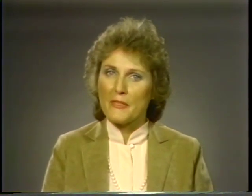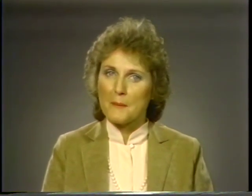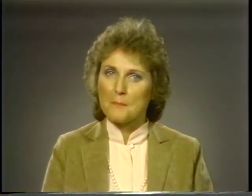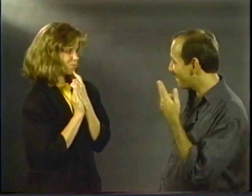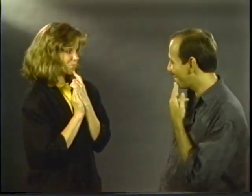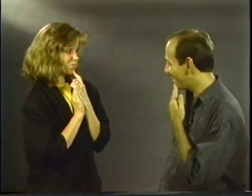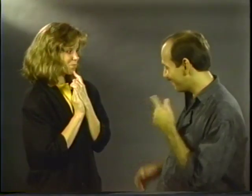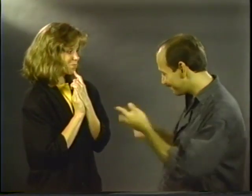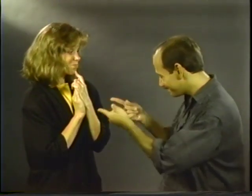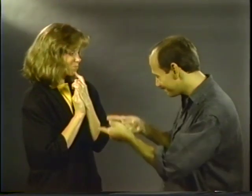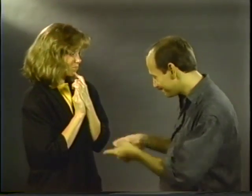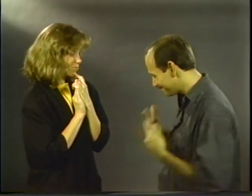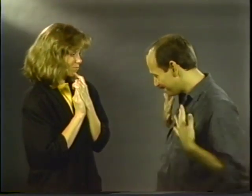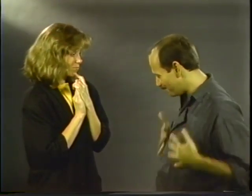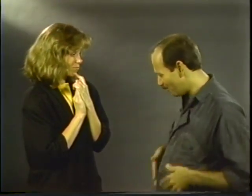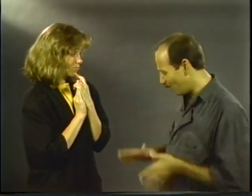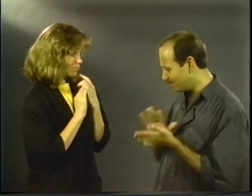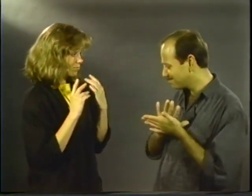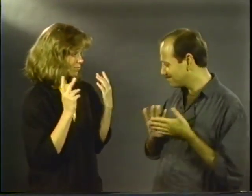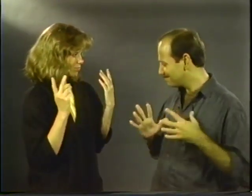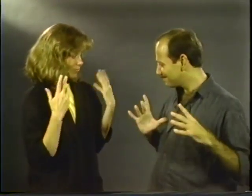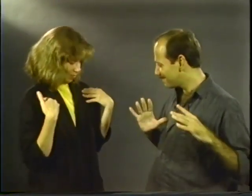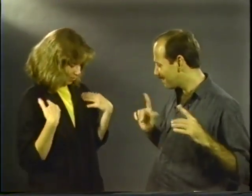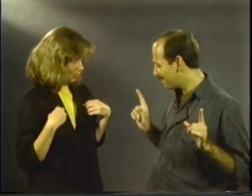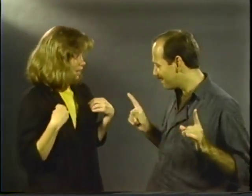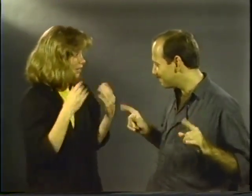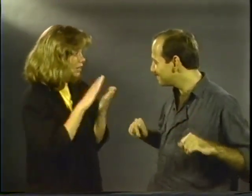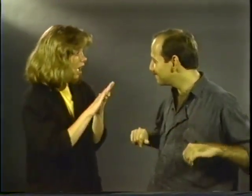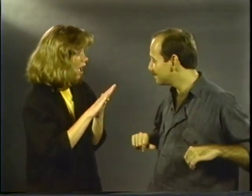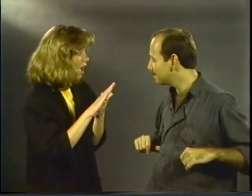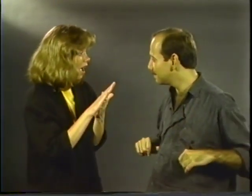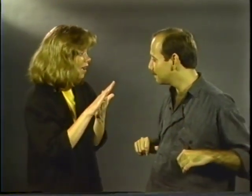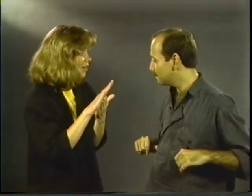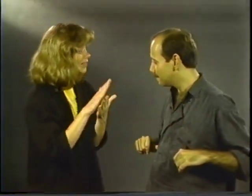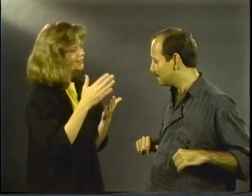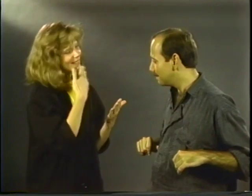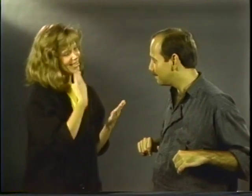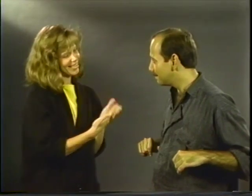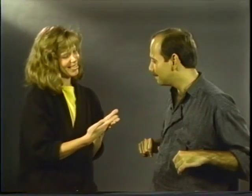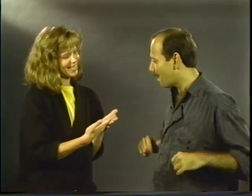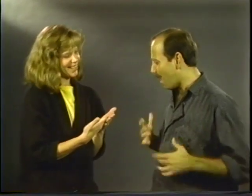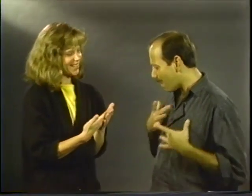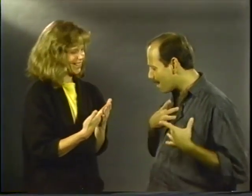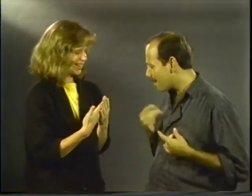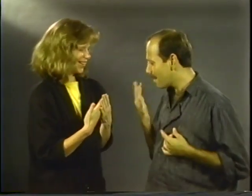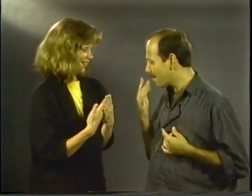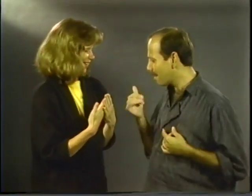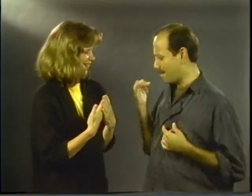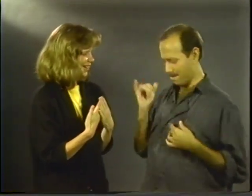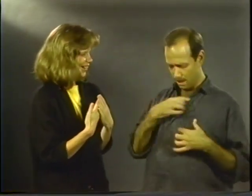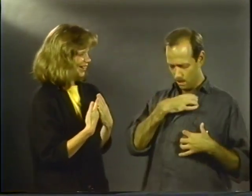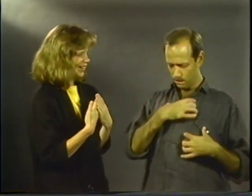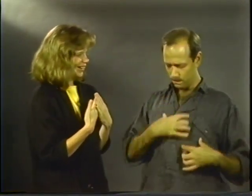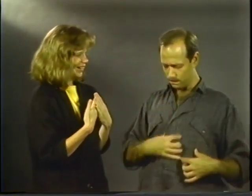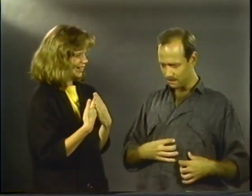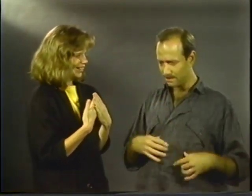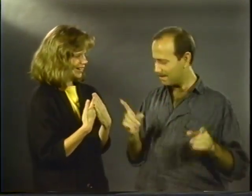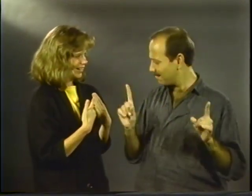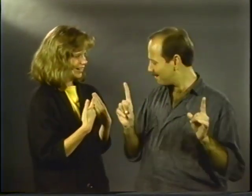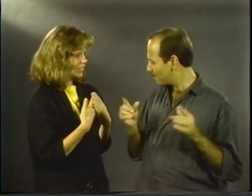them. Sign language is a visual gestural language in which signs are used to stand for concepts. In